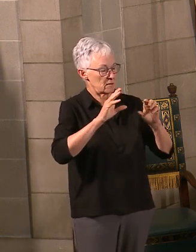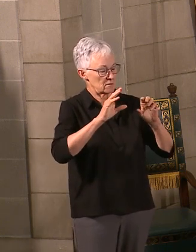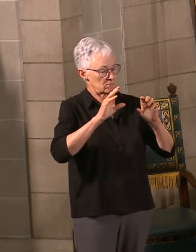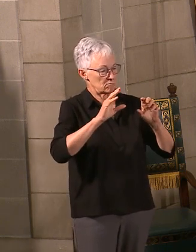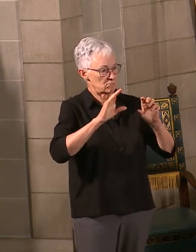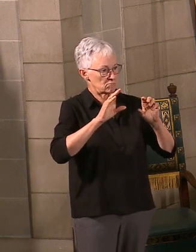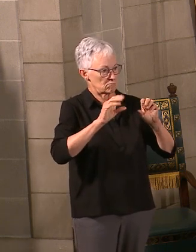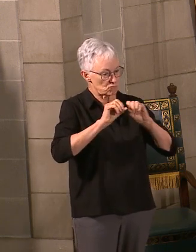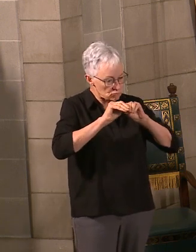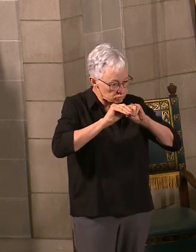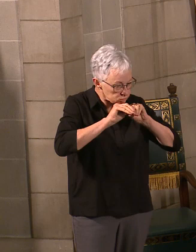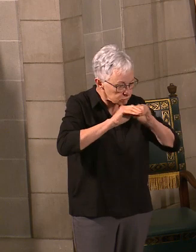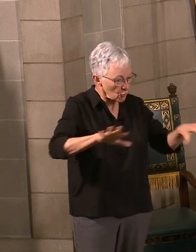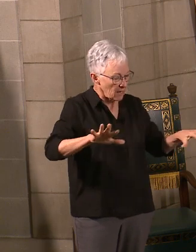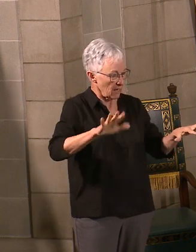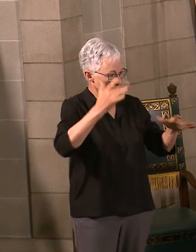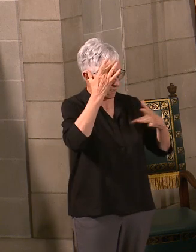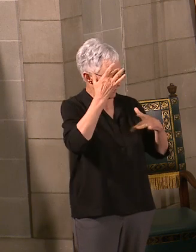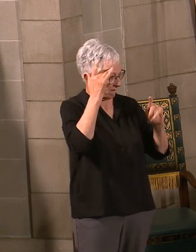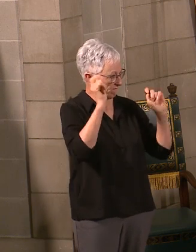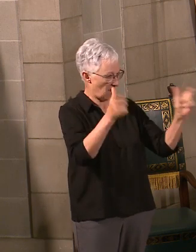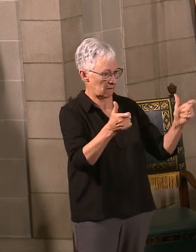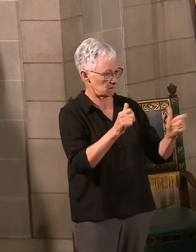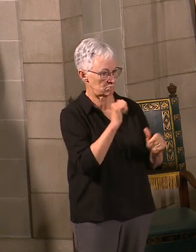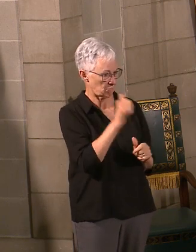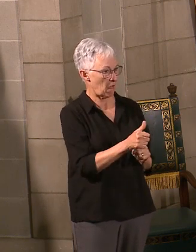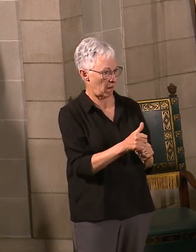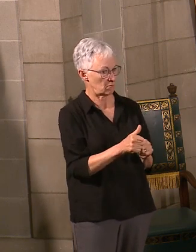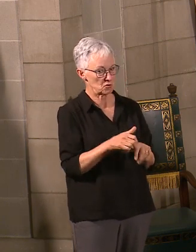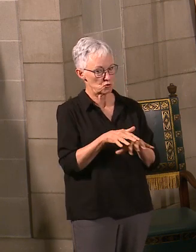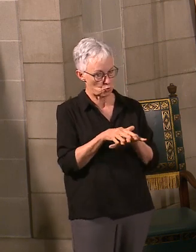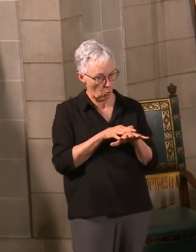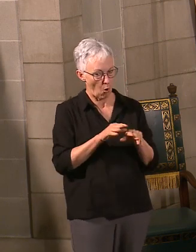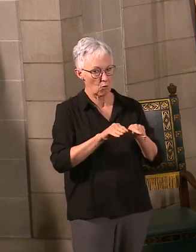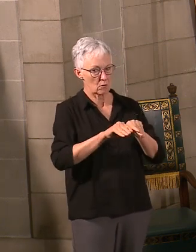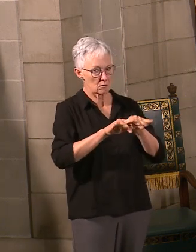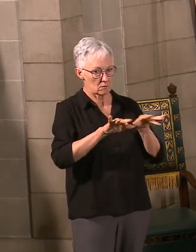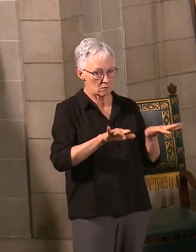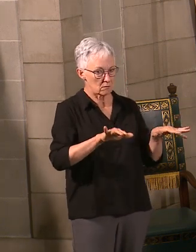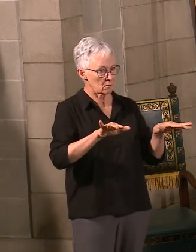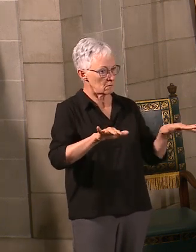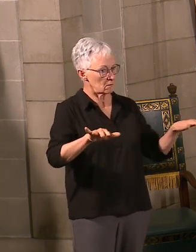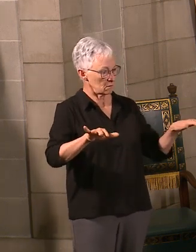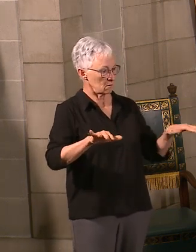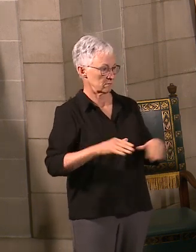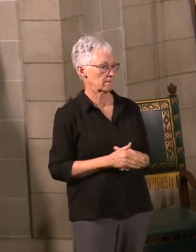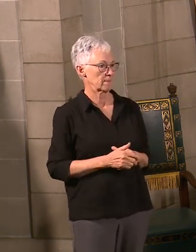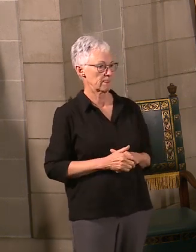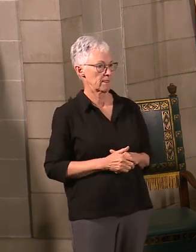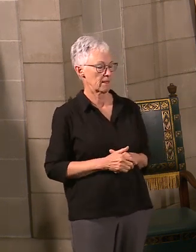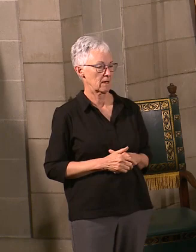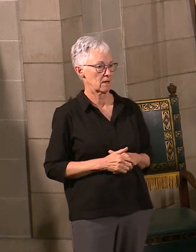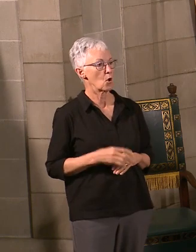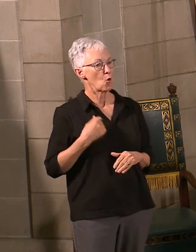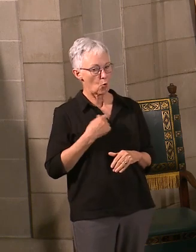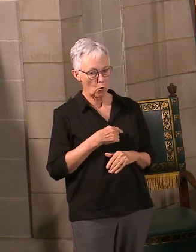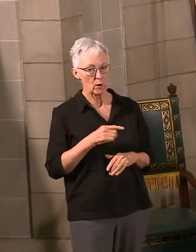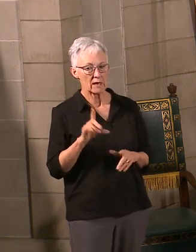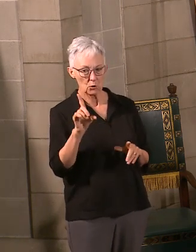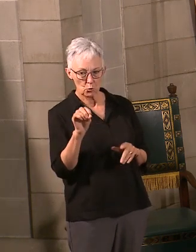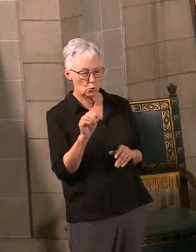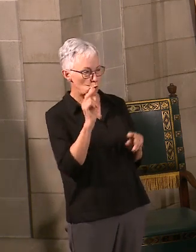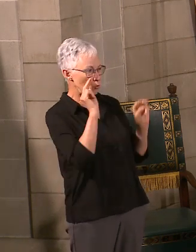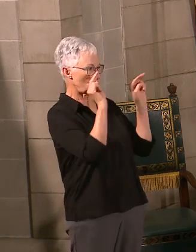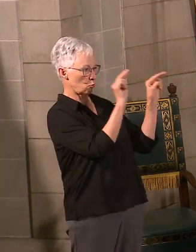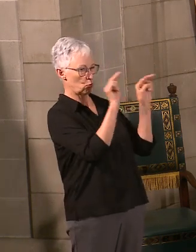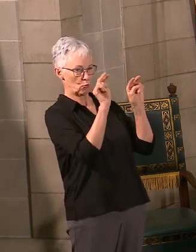taken the curve down. Now, part of why we know that is because we're looking at some of the models that are out there, and so, again, those are just models, just